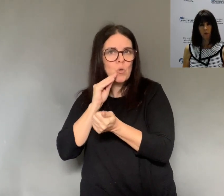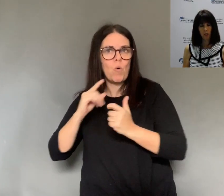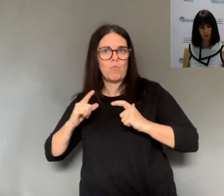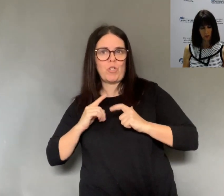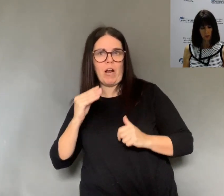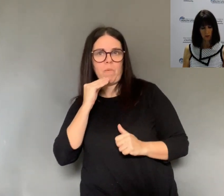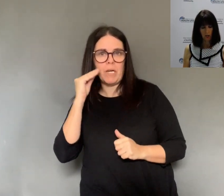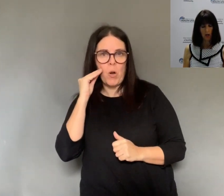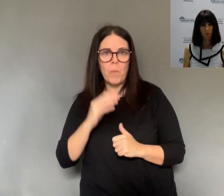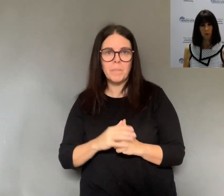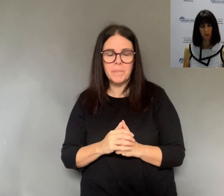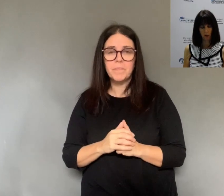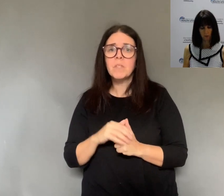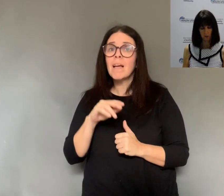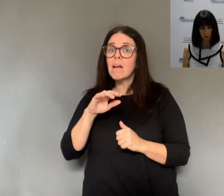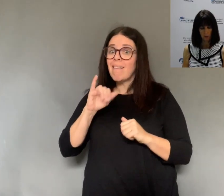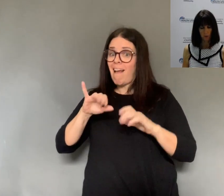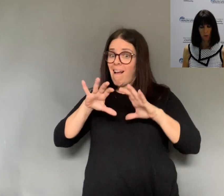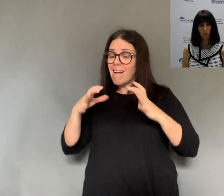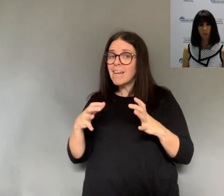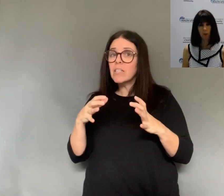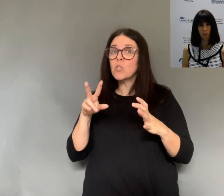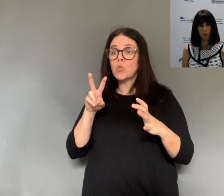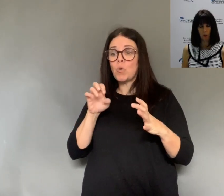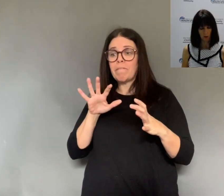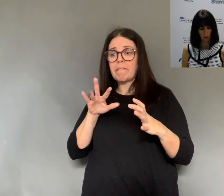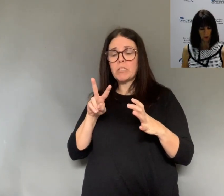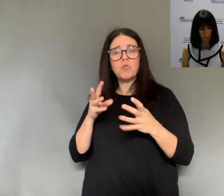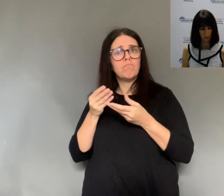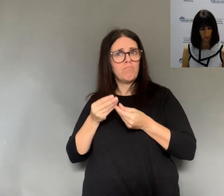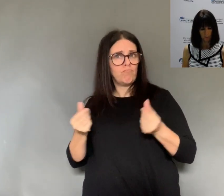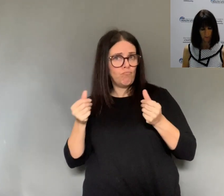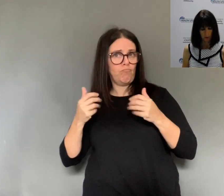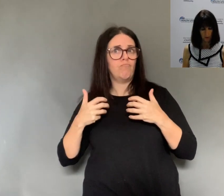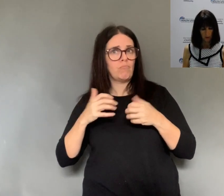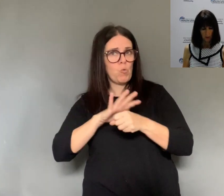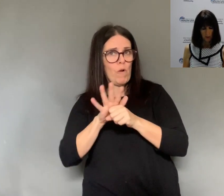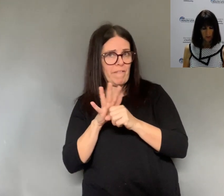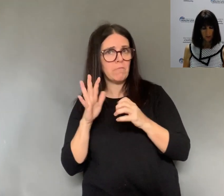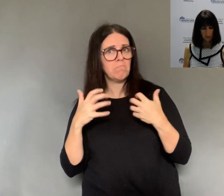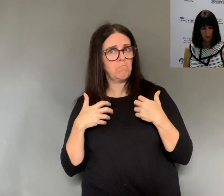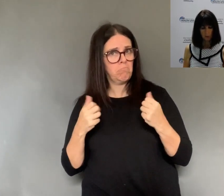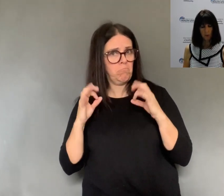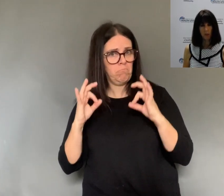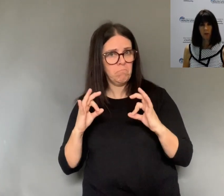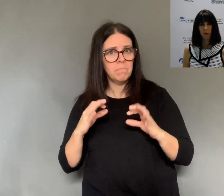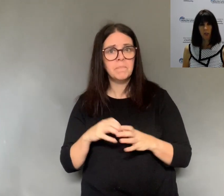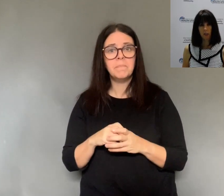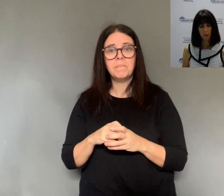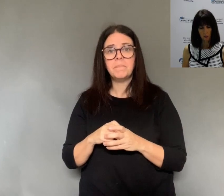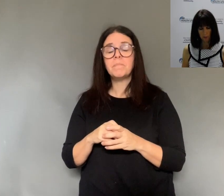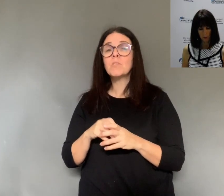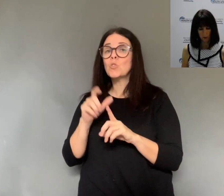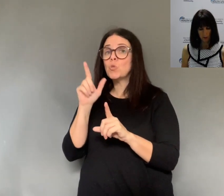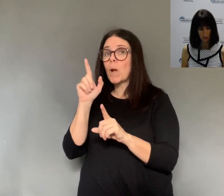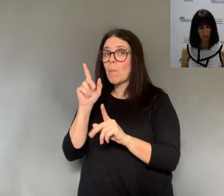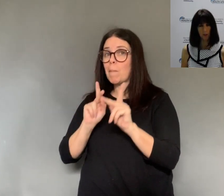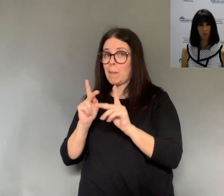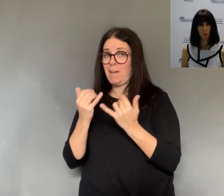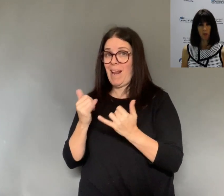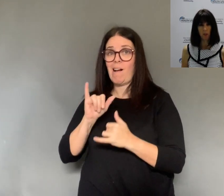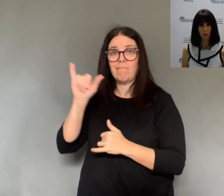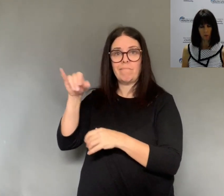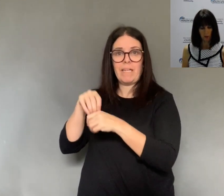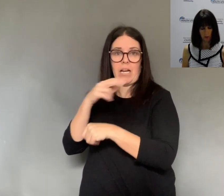252 cases have resolved. 21 people are in hospital. 16% of our cases are between the ages